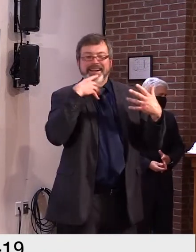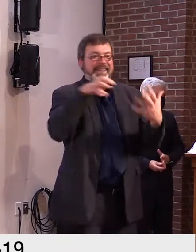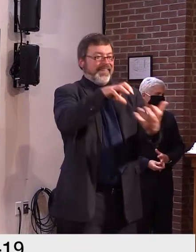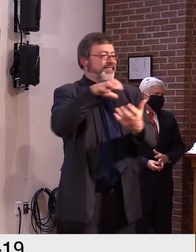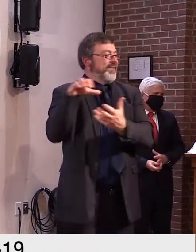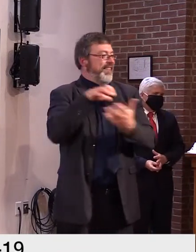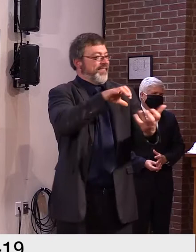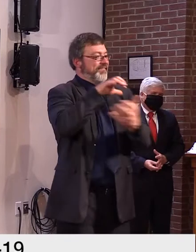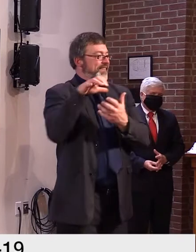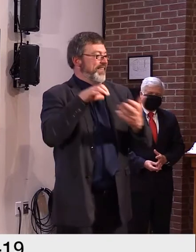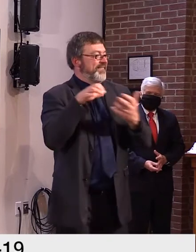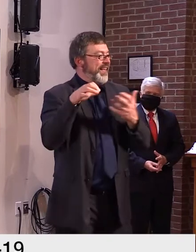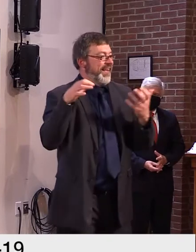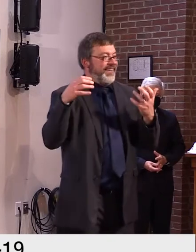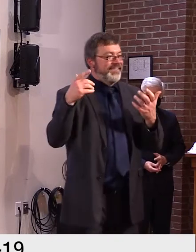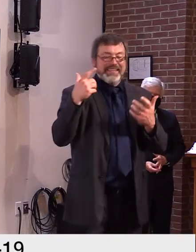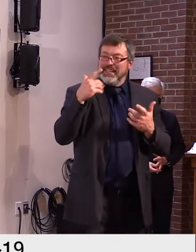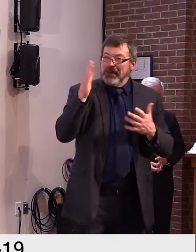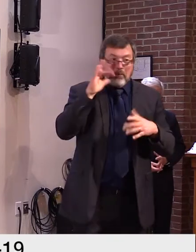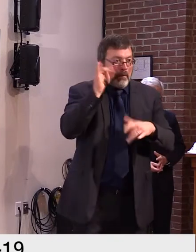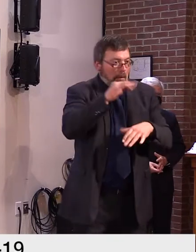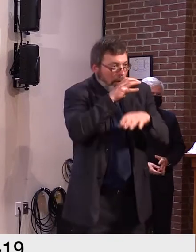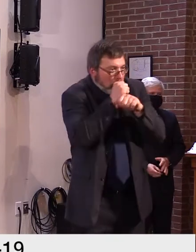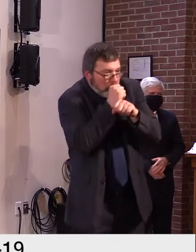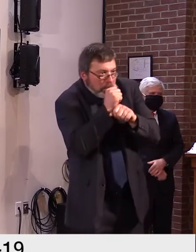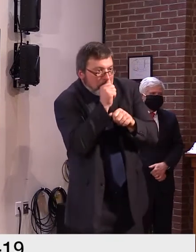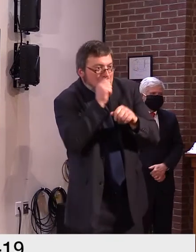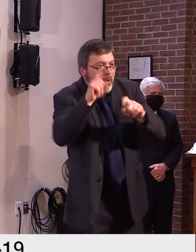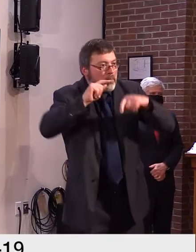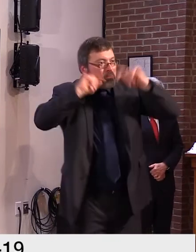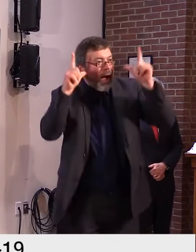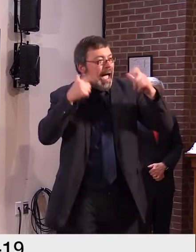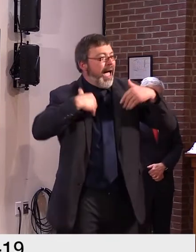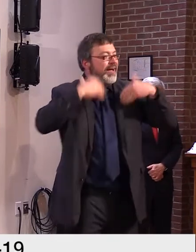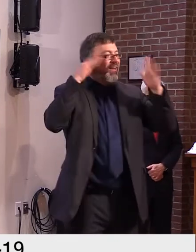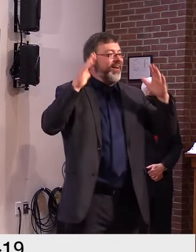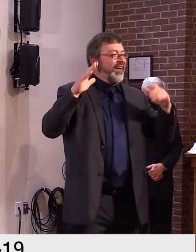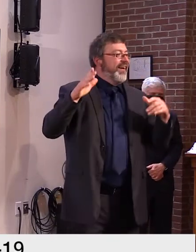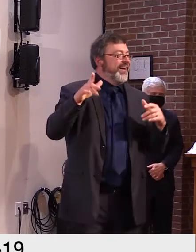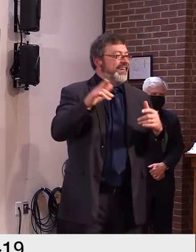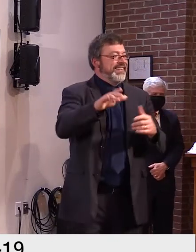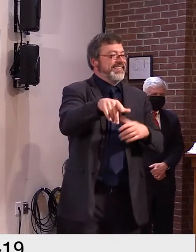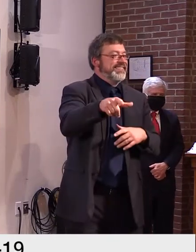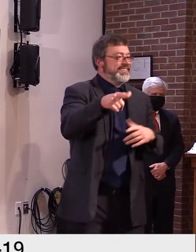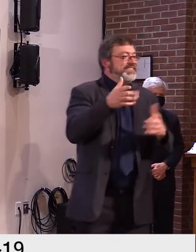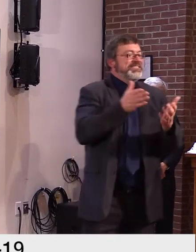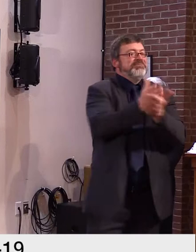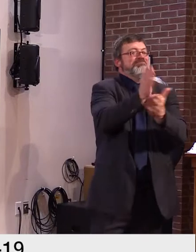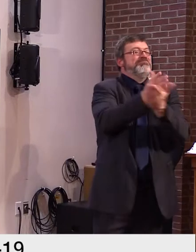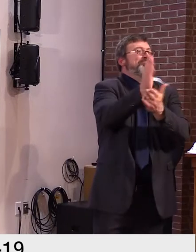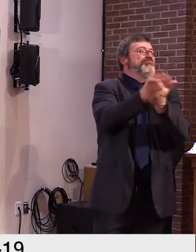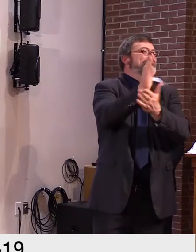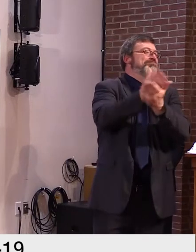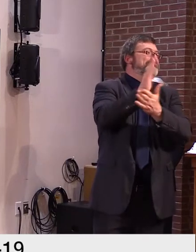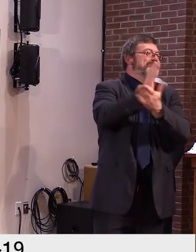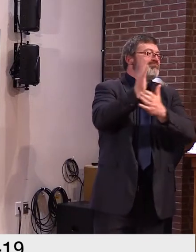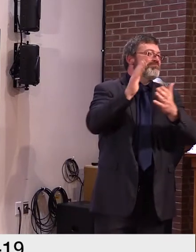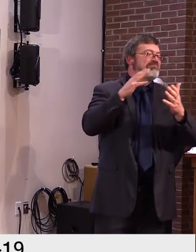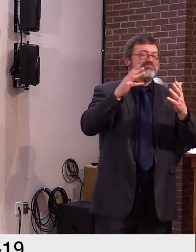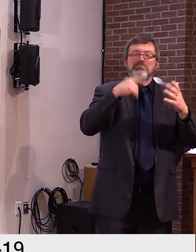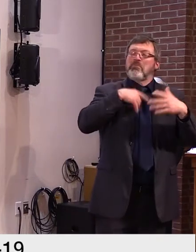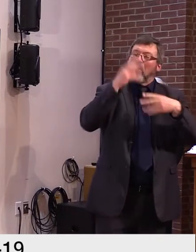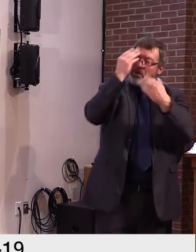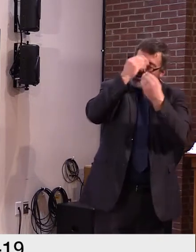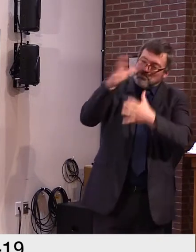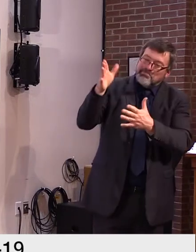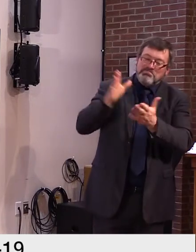Yes, but that's fine. They did send it, and he received recognition for his work. They also recognized Dr.